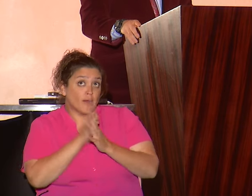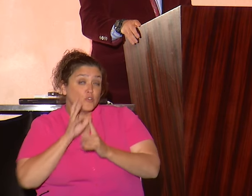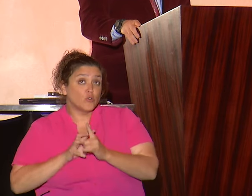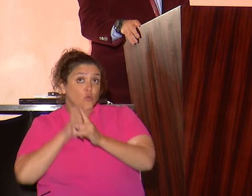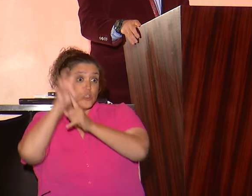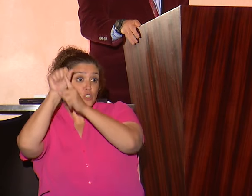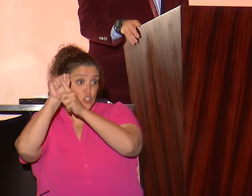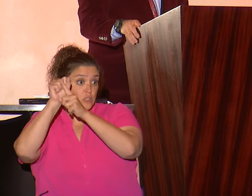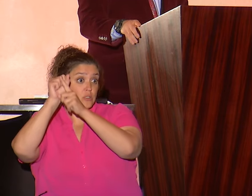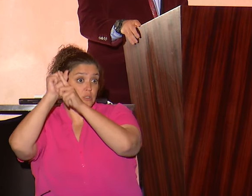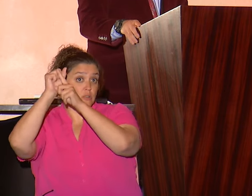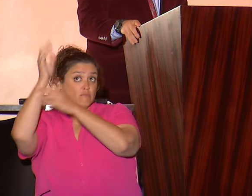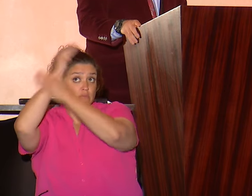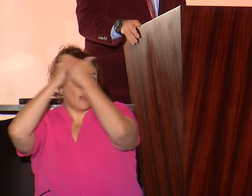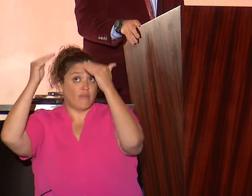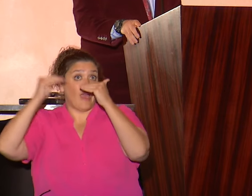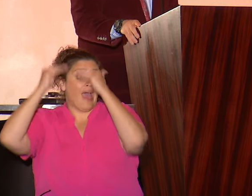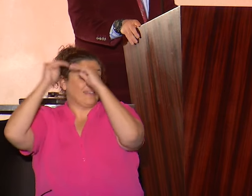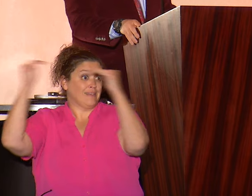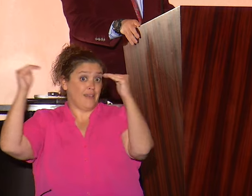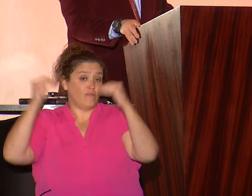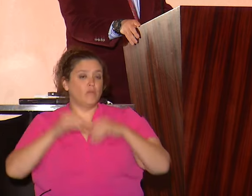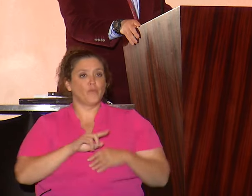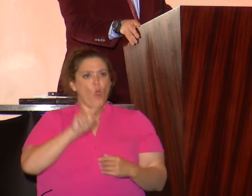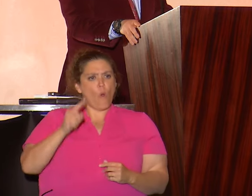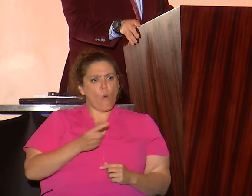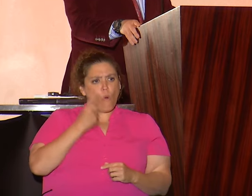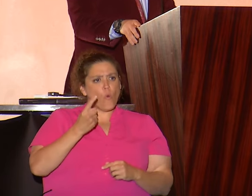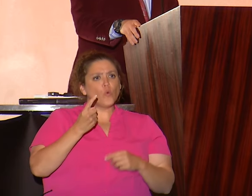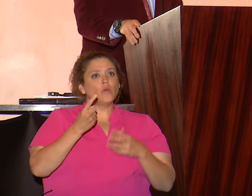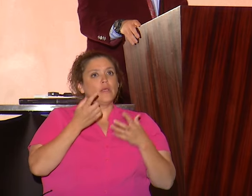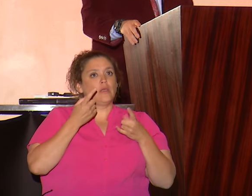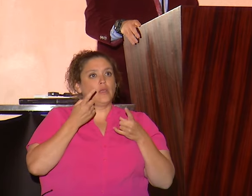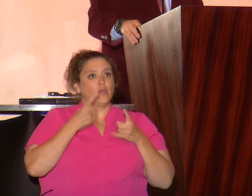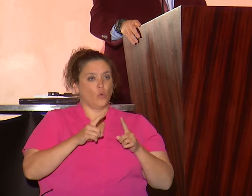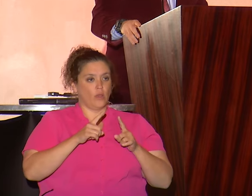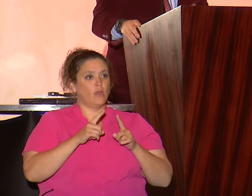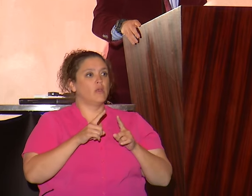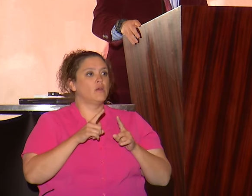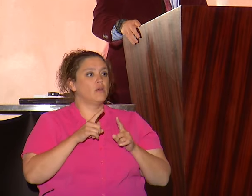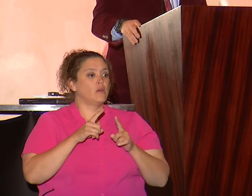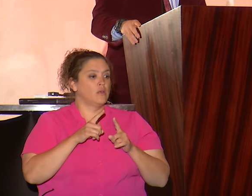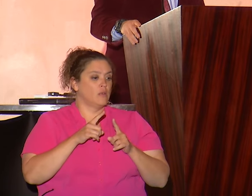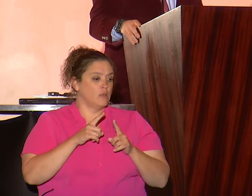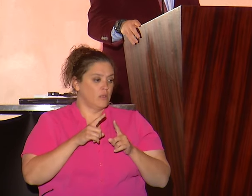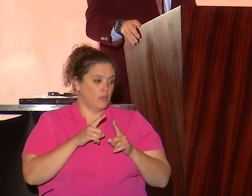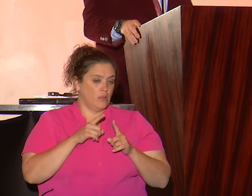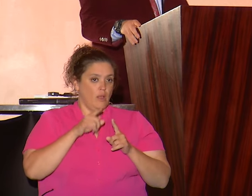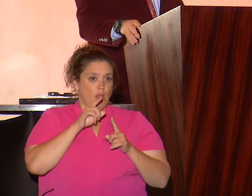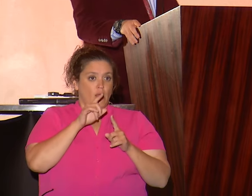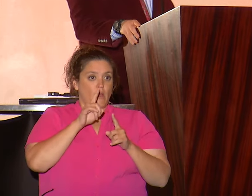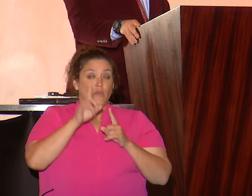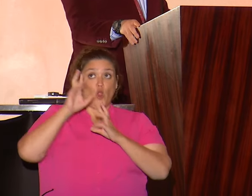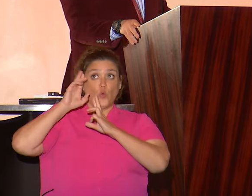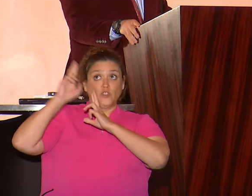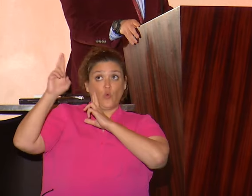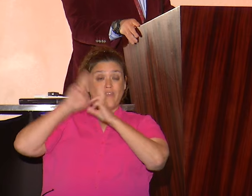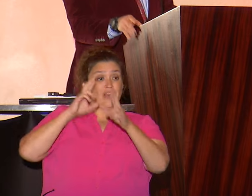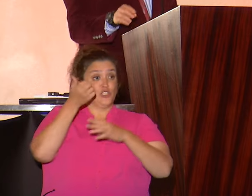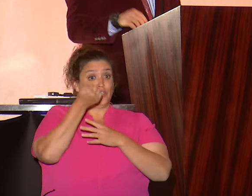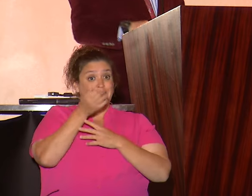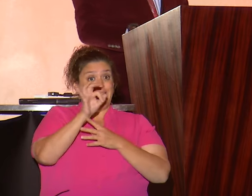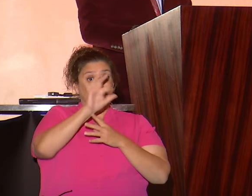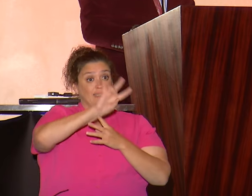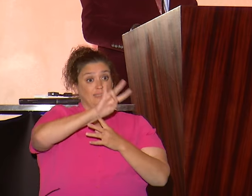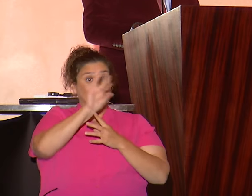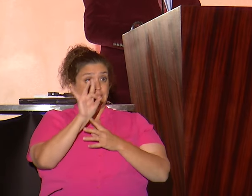the afterlife. Only upon a claimed revelation in 1978